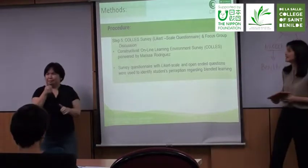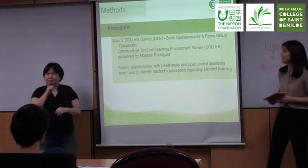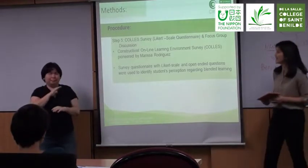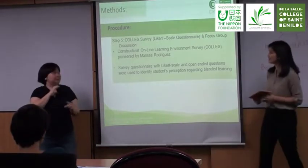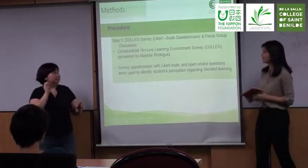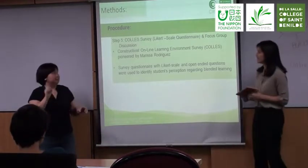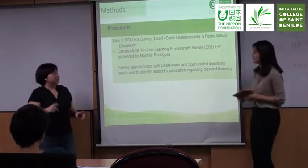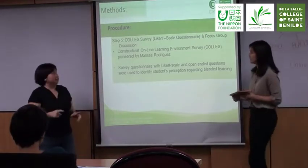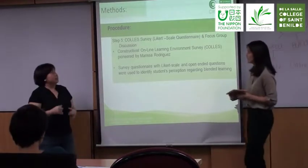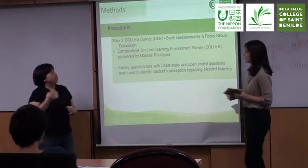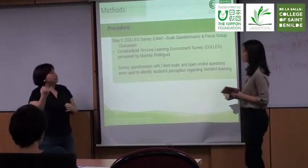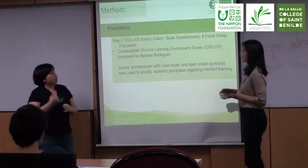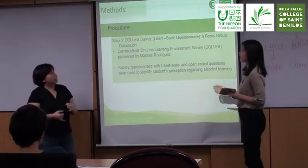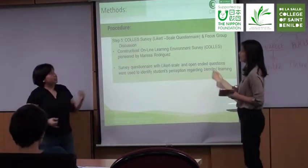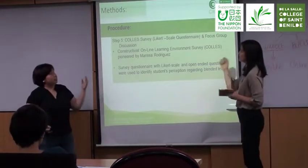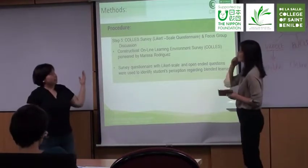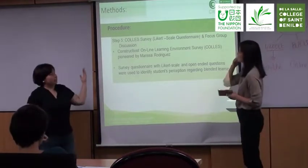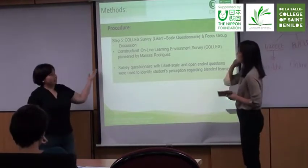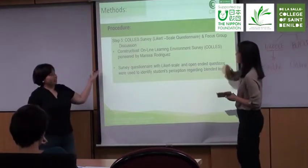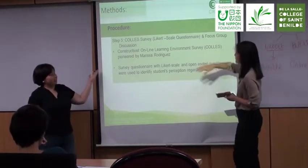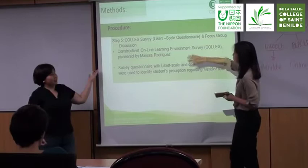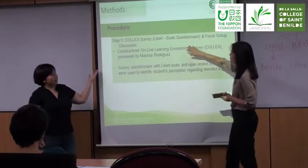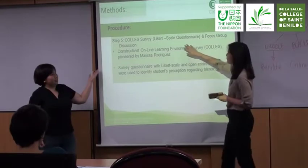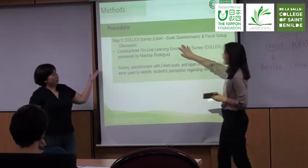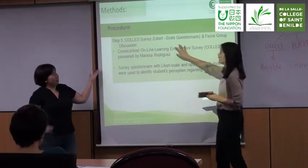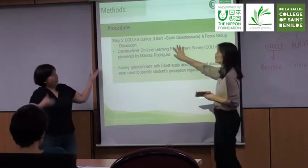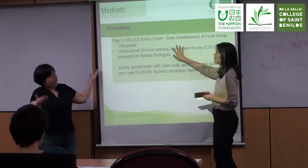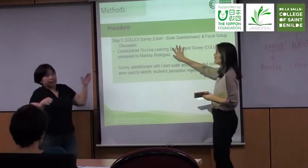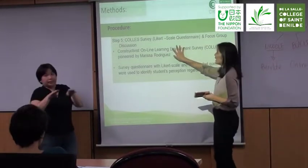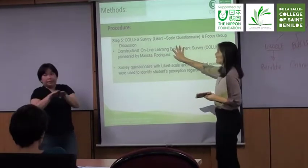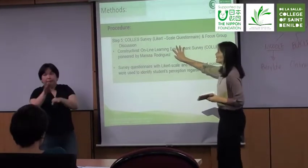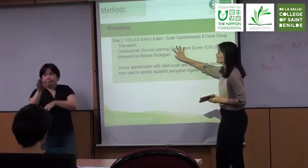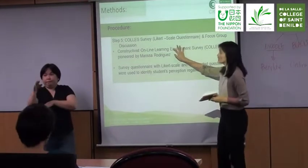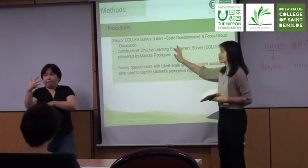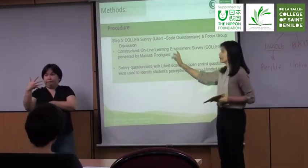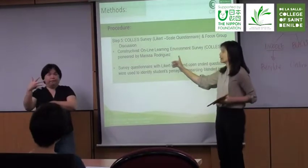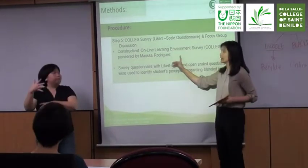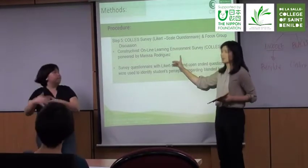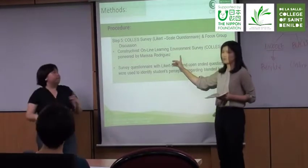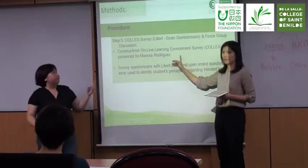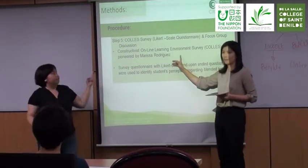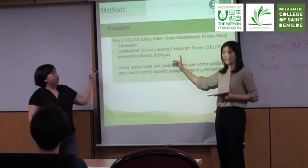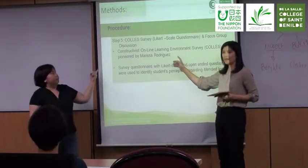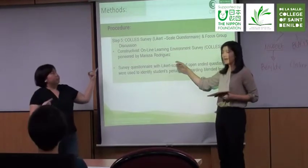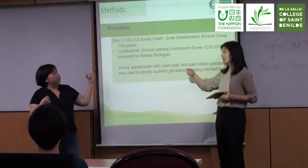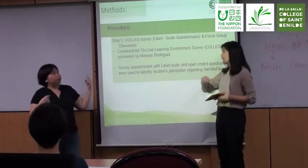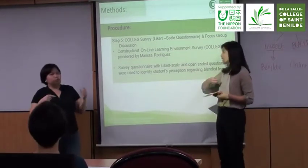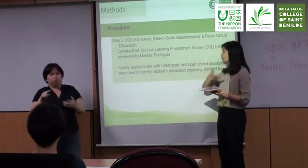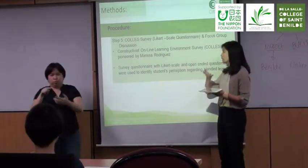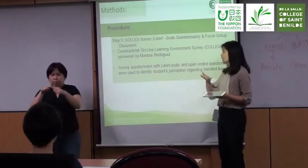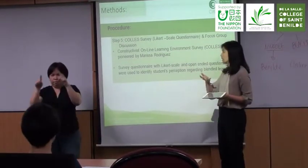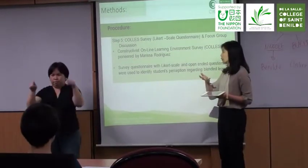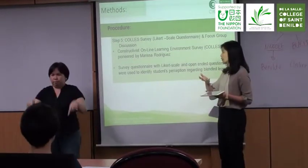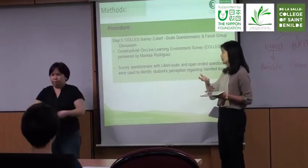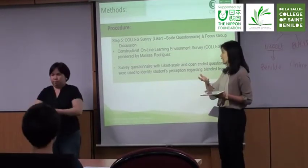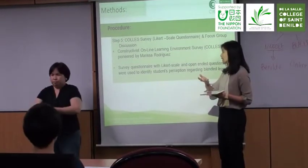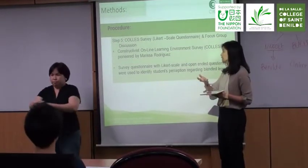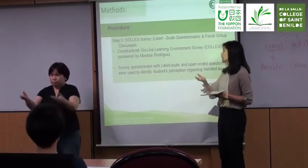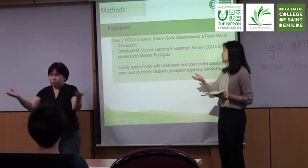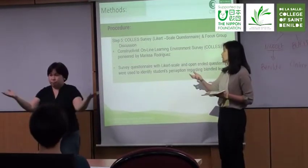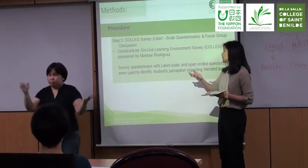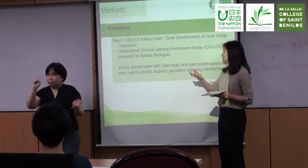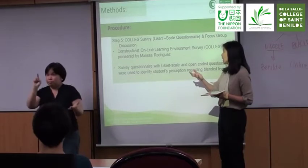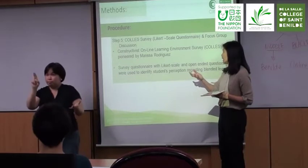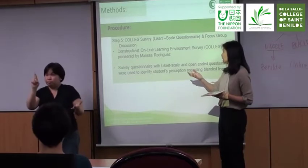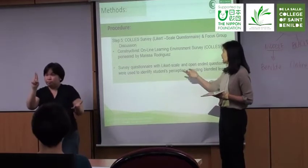Alright, so lastly, or I think this is not the last, step 5, I did the survey. I gave out the